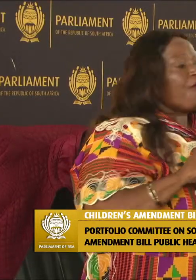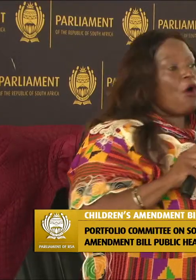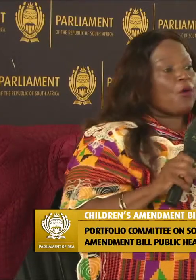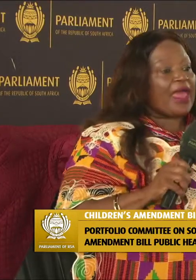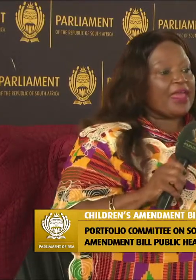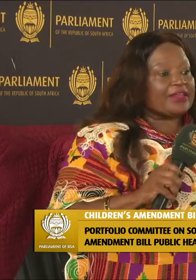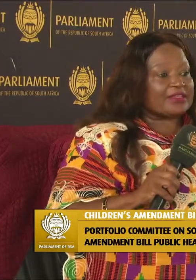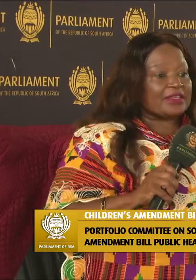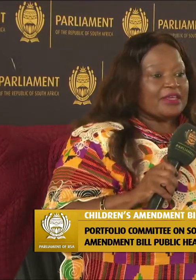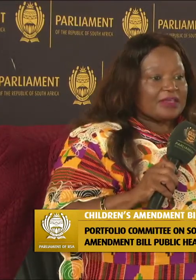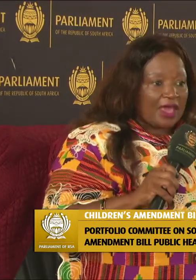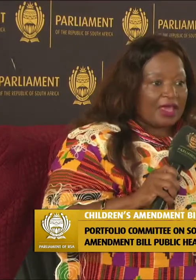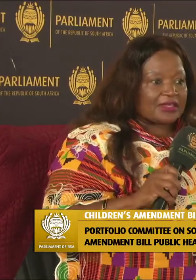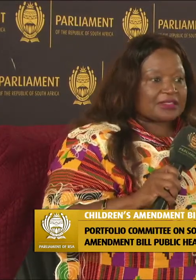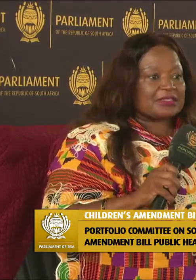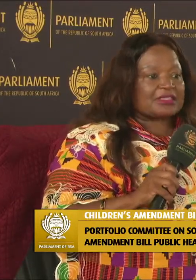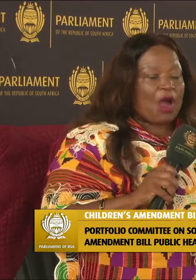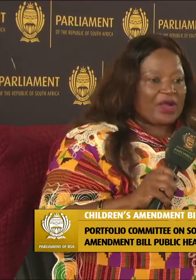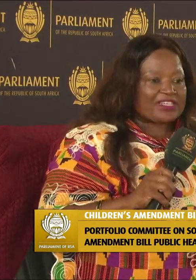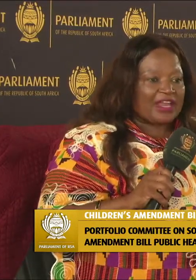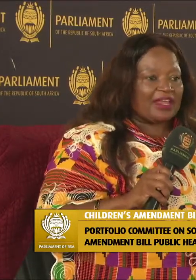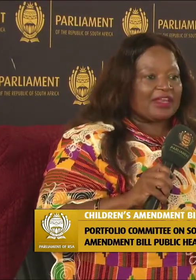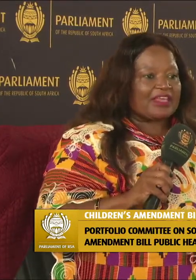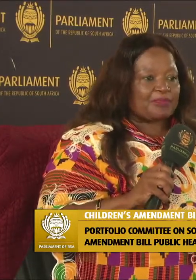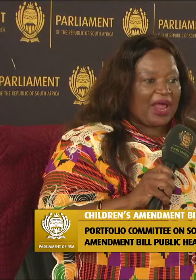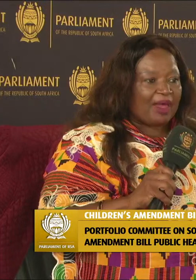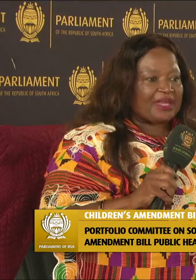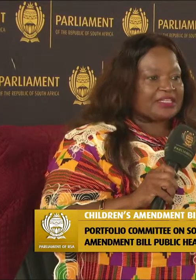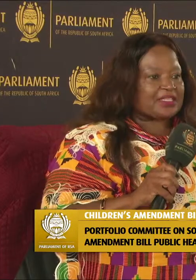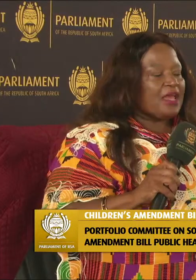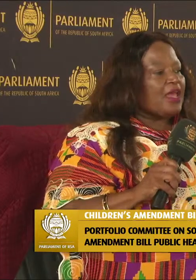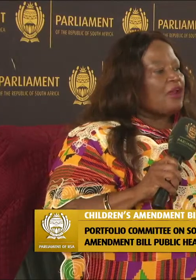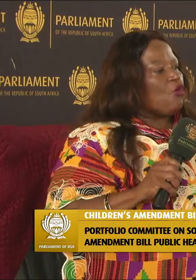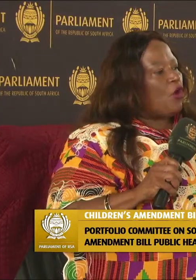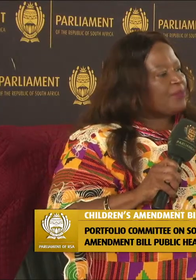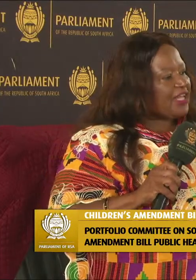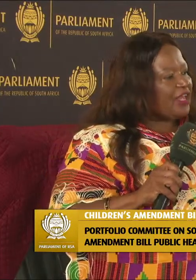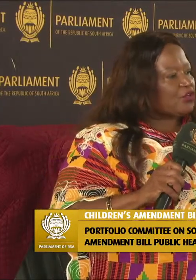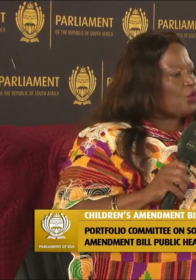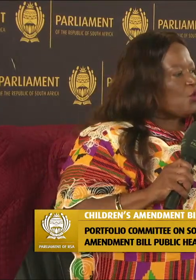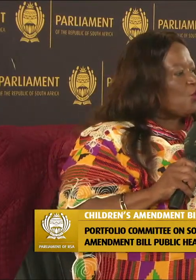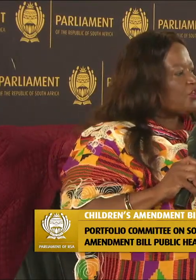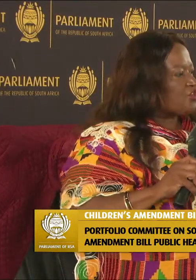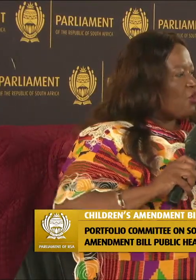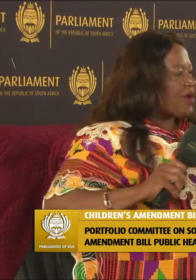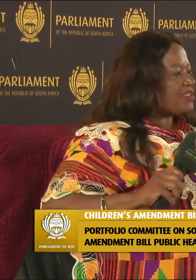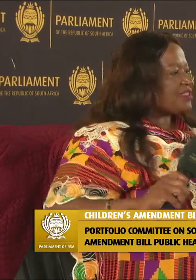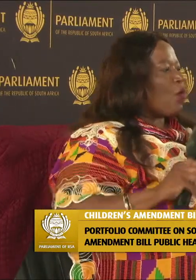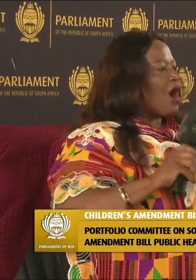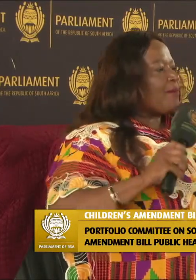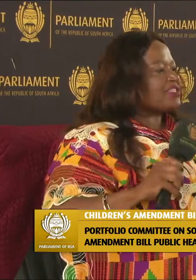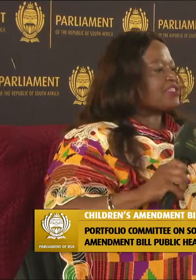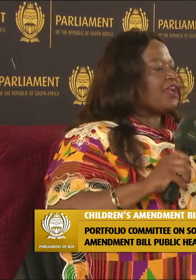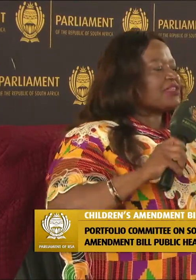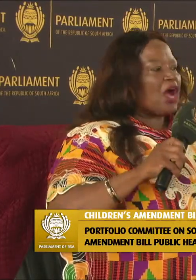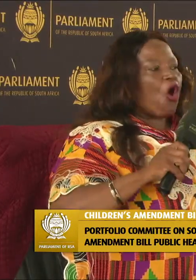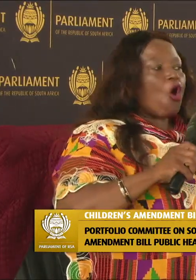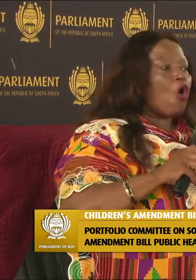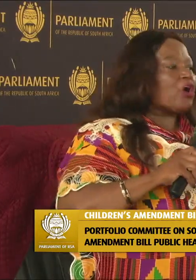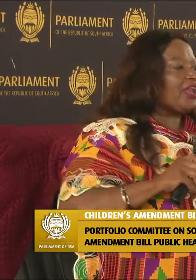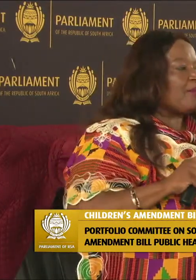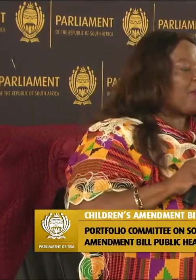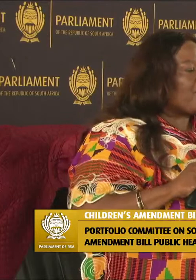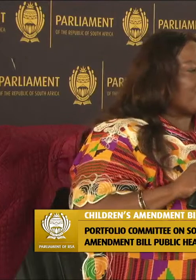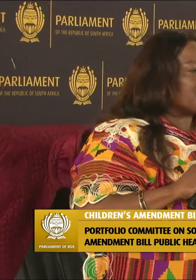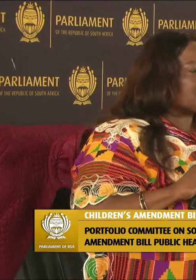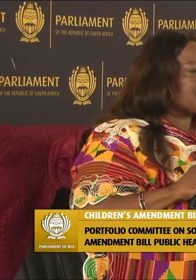Naku 408. Yes, it's our channel as parliament. Lo mthetho njengoba sizawuhamba sijikeleza